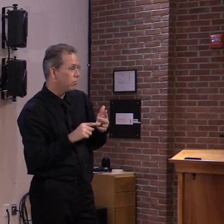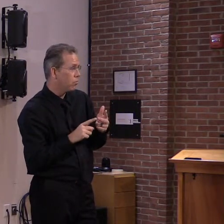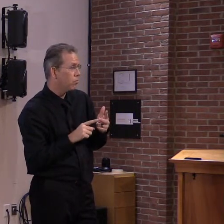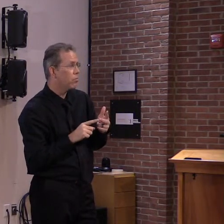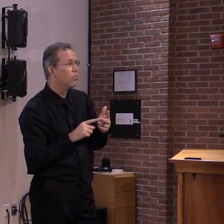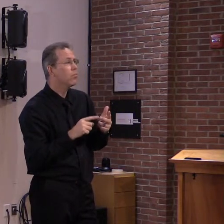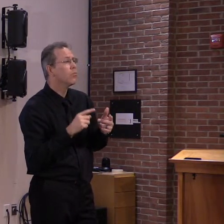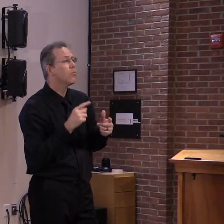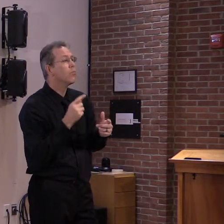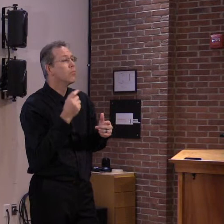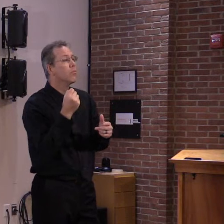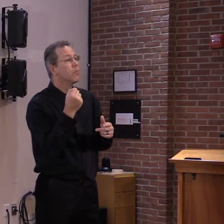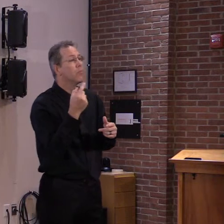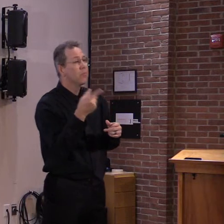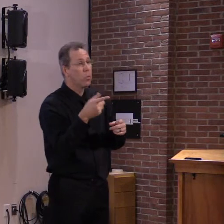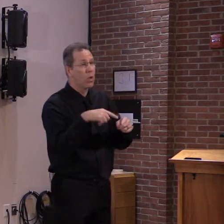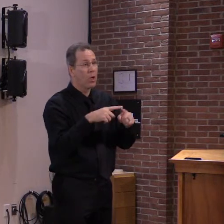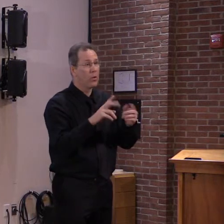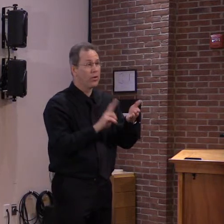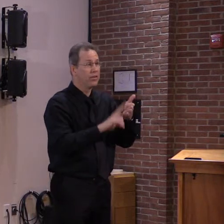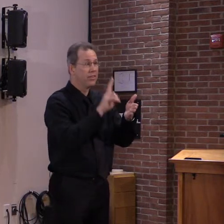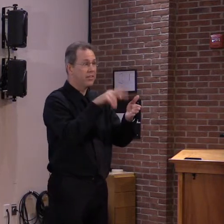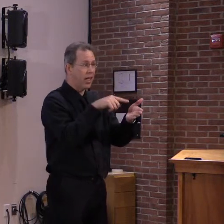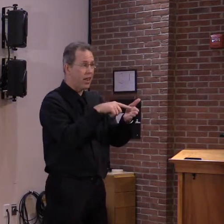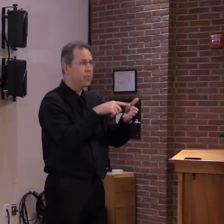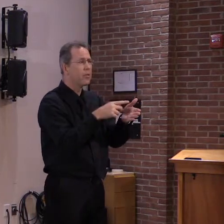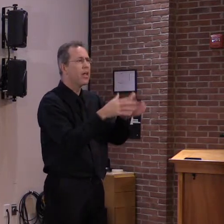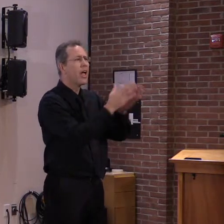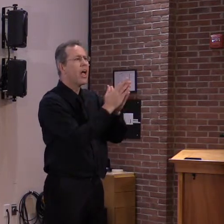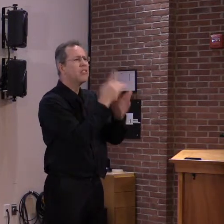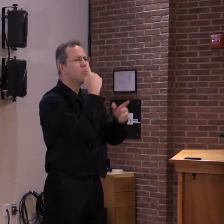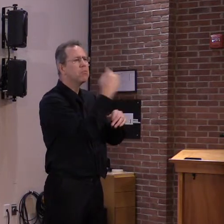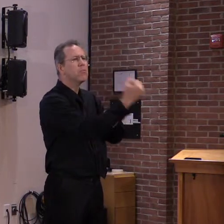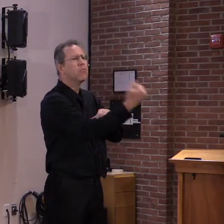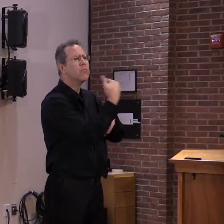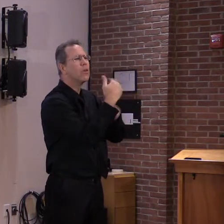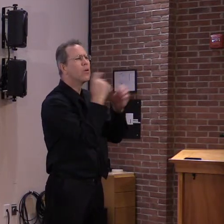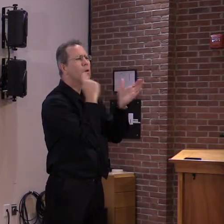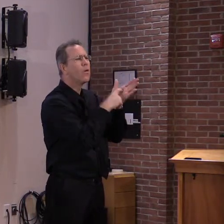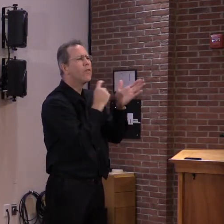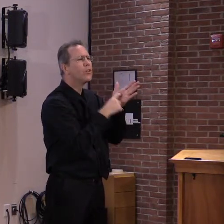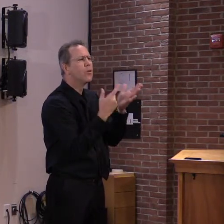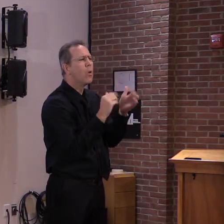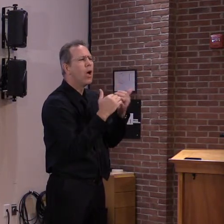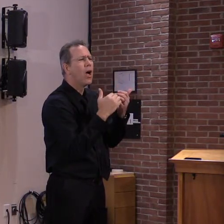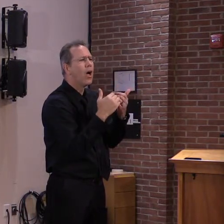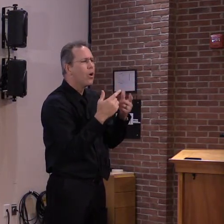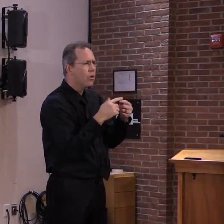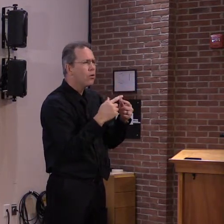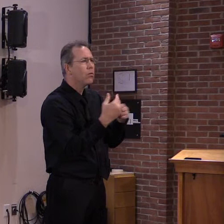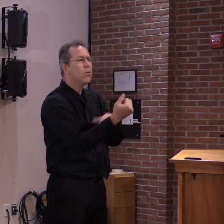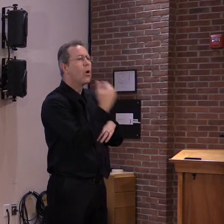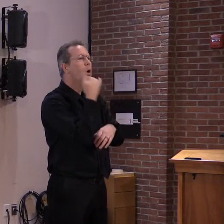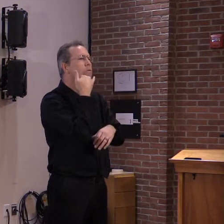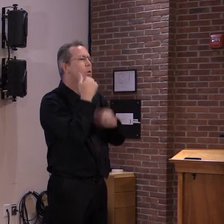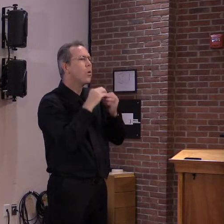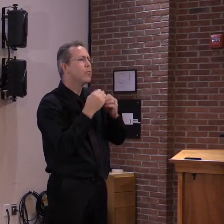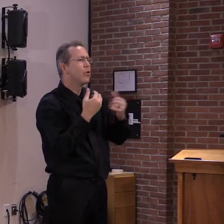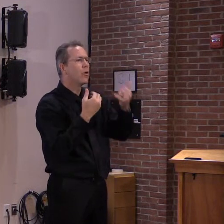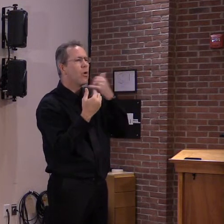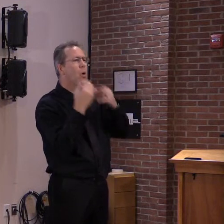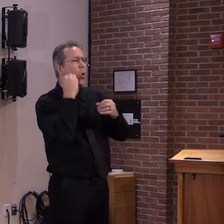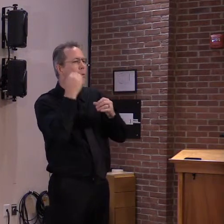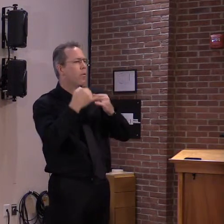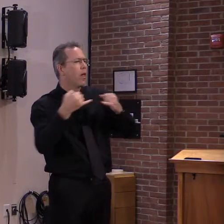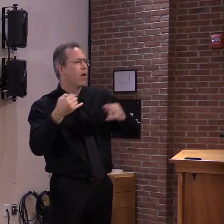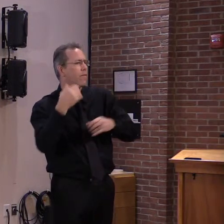you can receive notifications on your home phone. That is through a reverse dialing